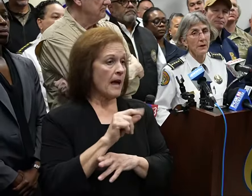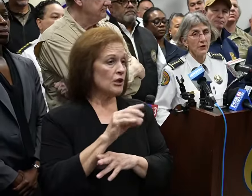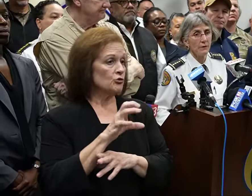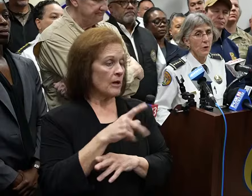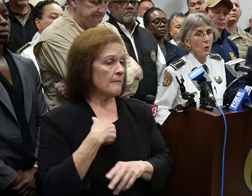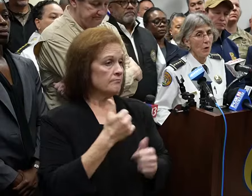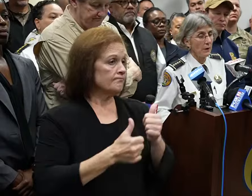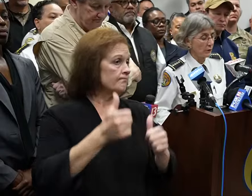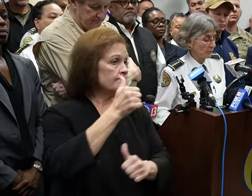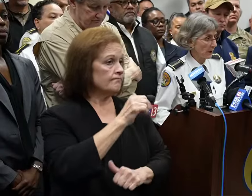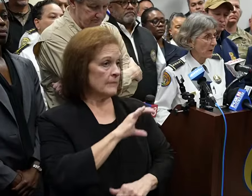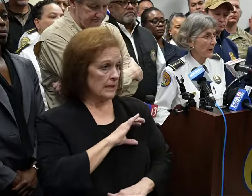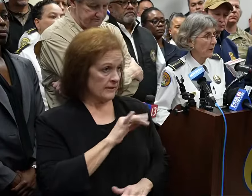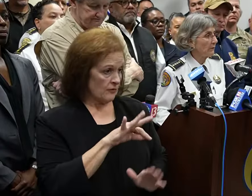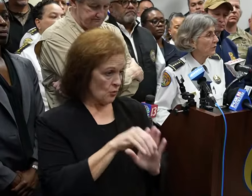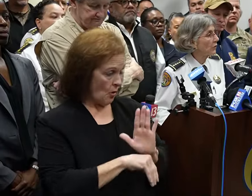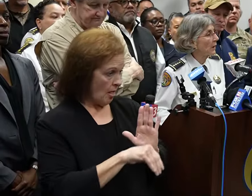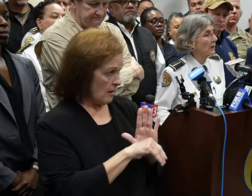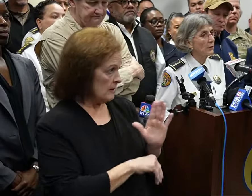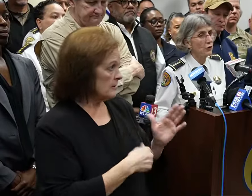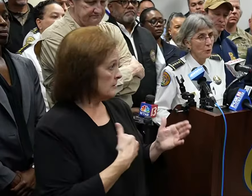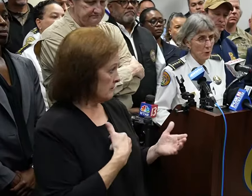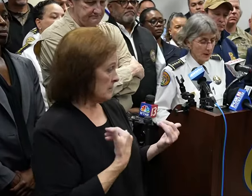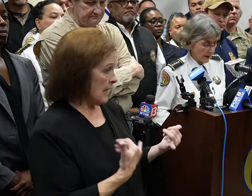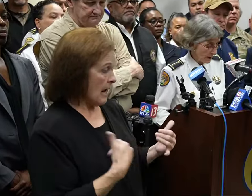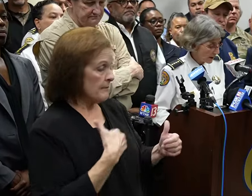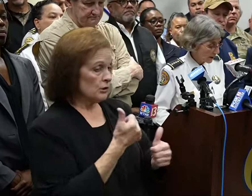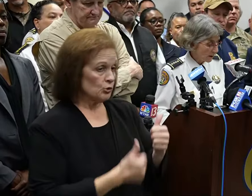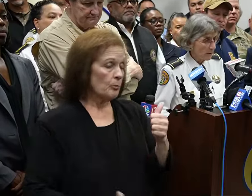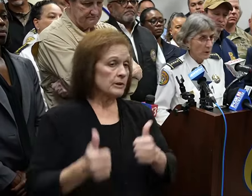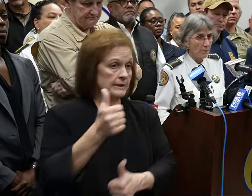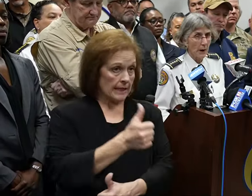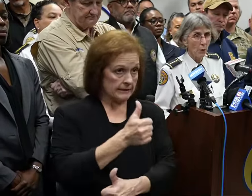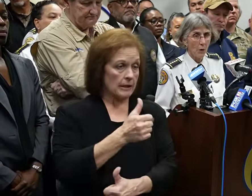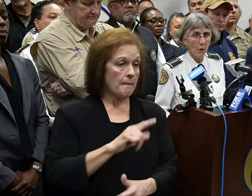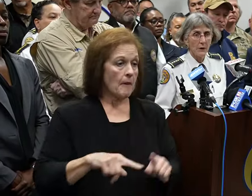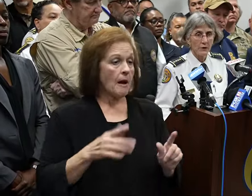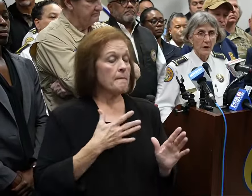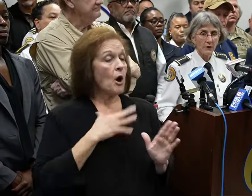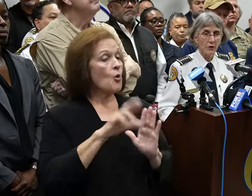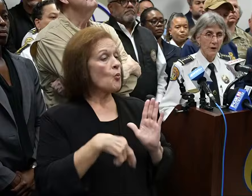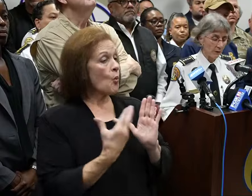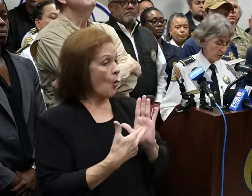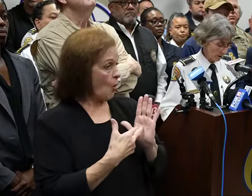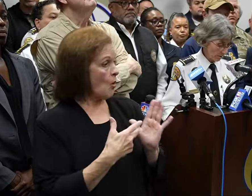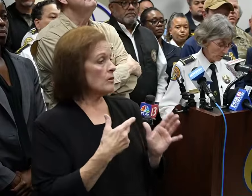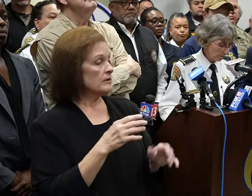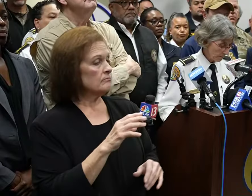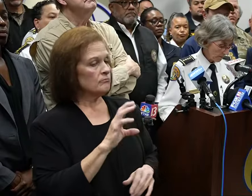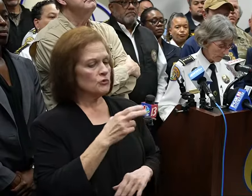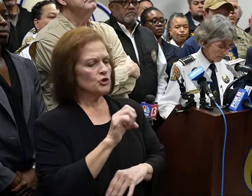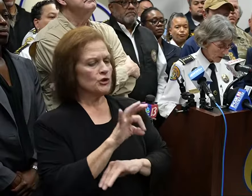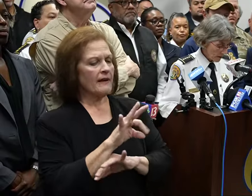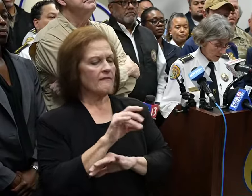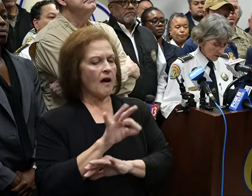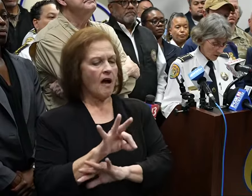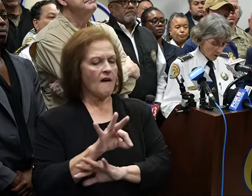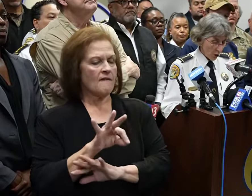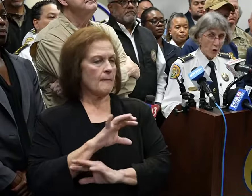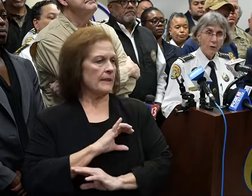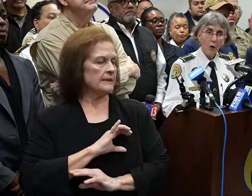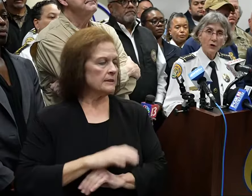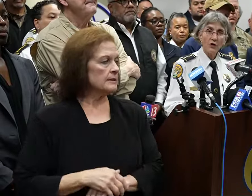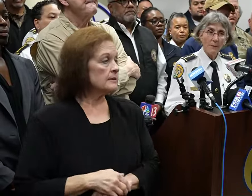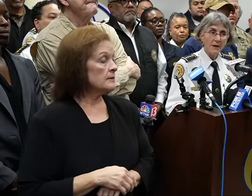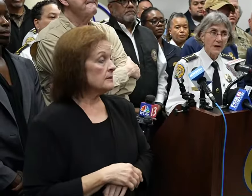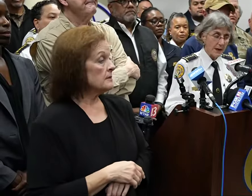of Police of New Orleans. My official title is Superintendent, but my role is as Chief of Police. You